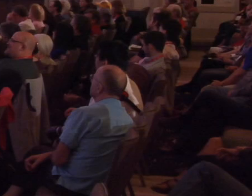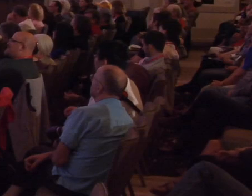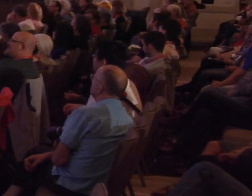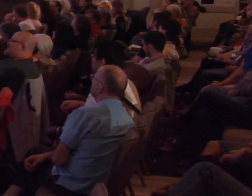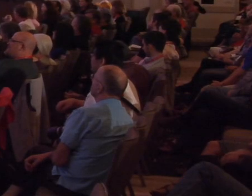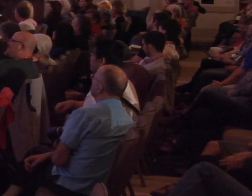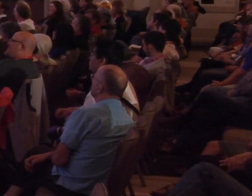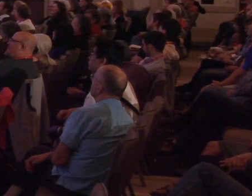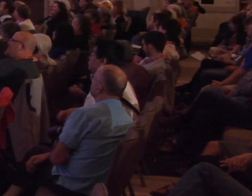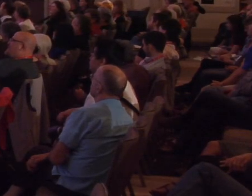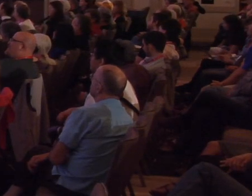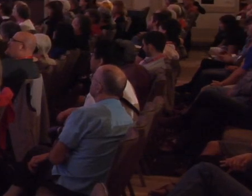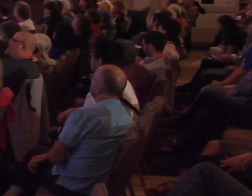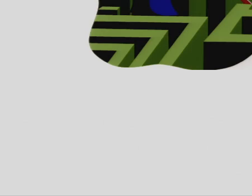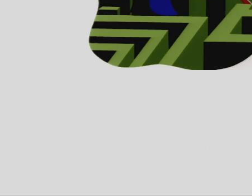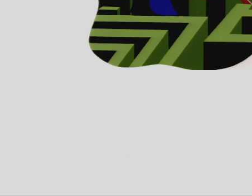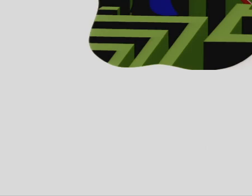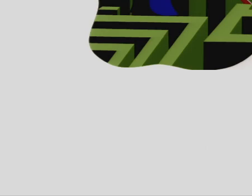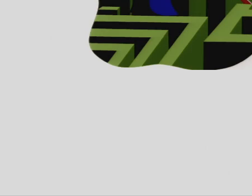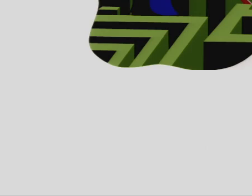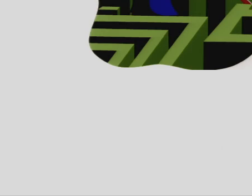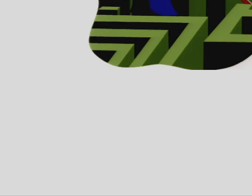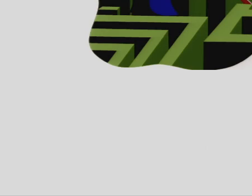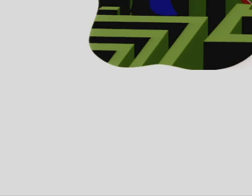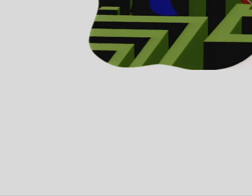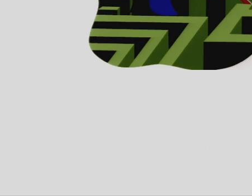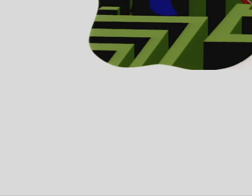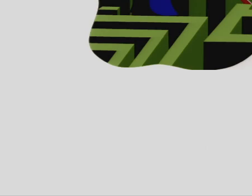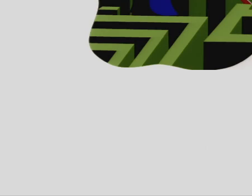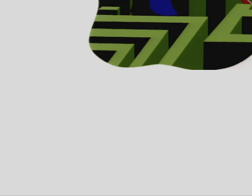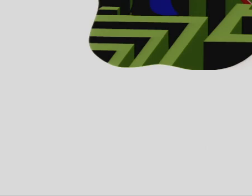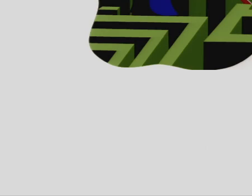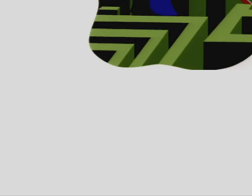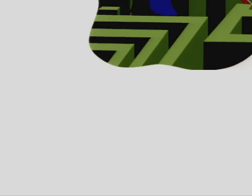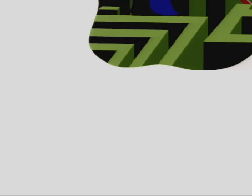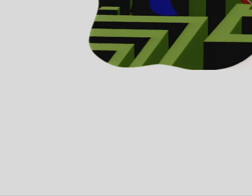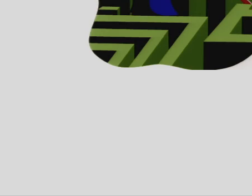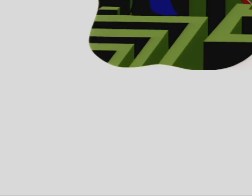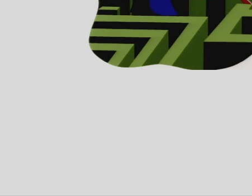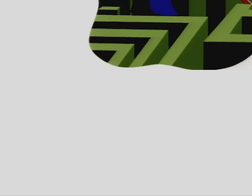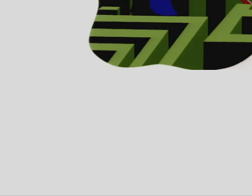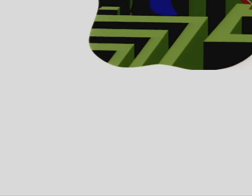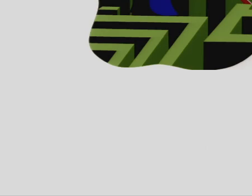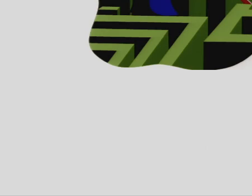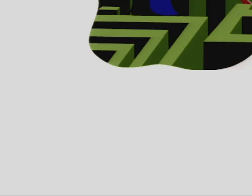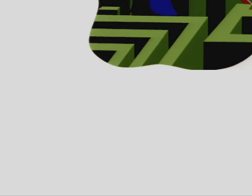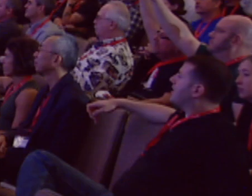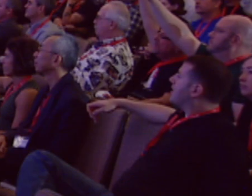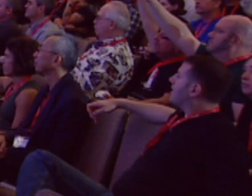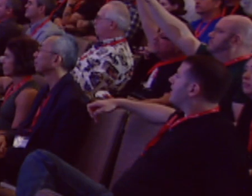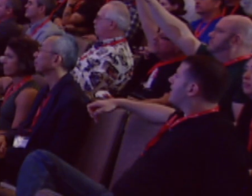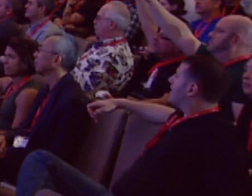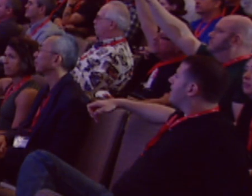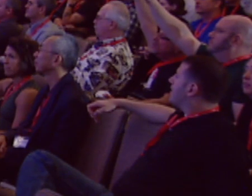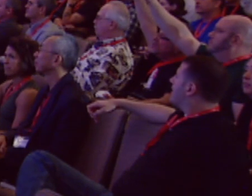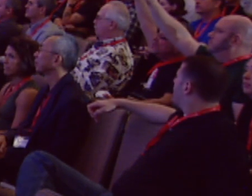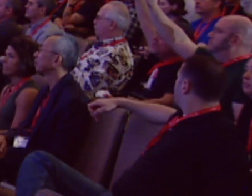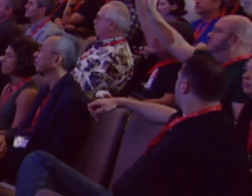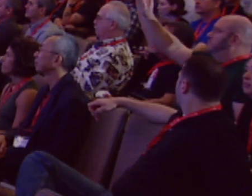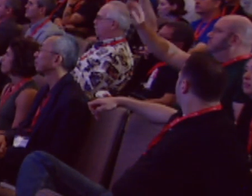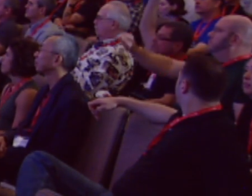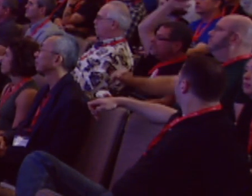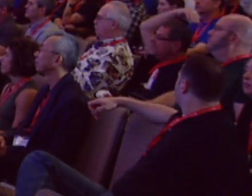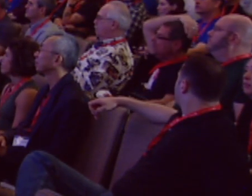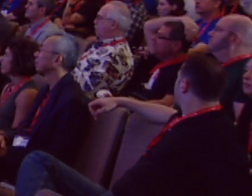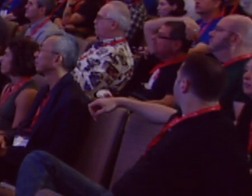16 years and counting. 16 years and counting. Who was in Iowa? Who was in Des Moines? You remember when I got up